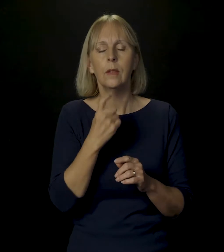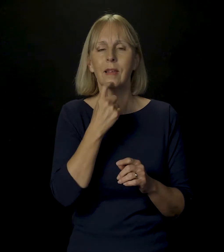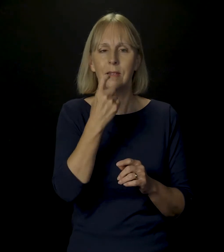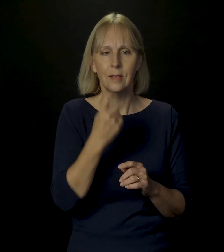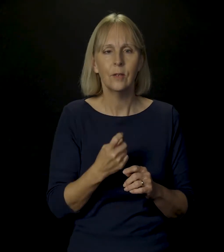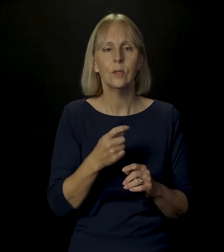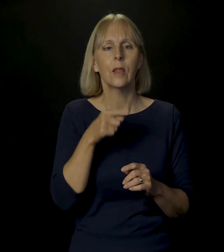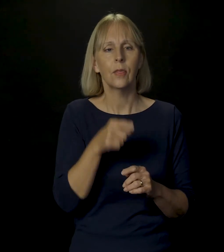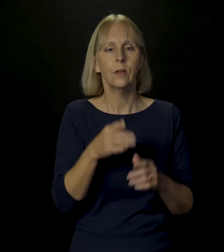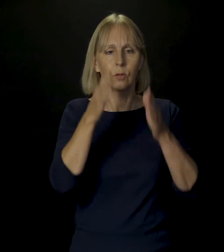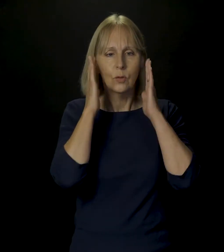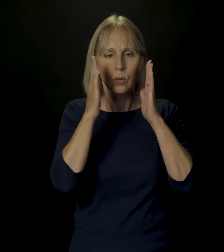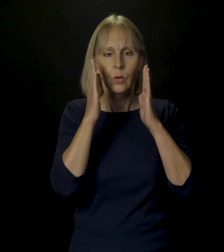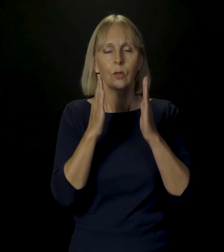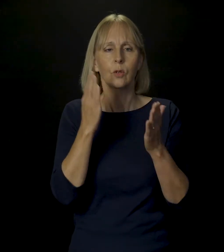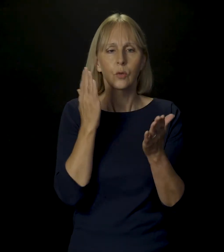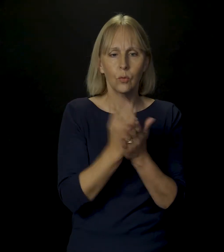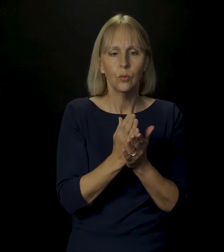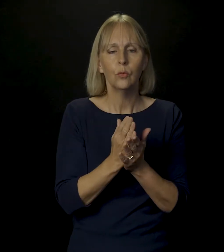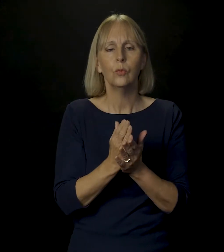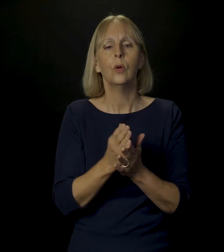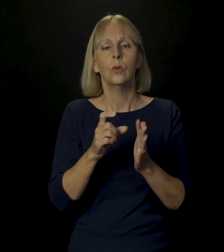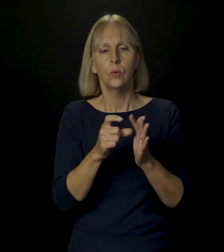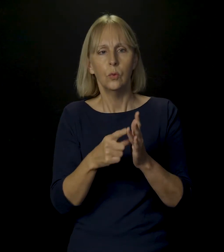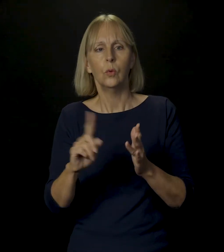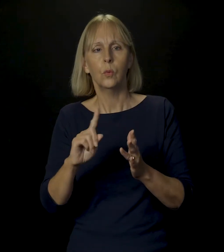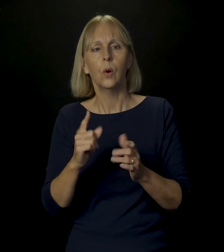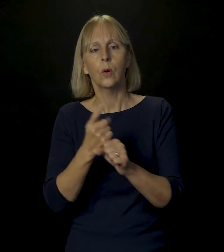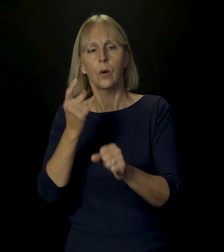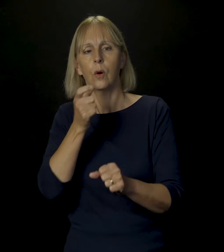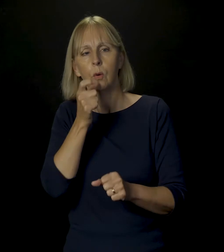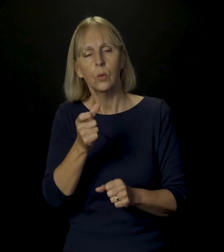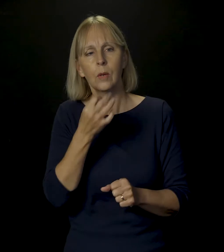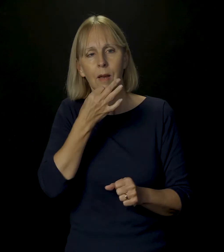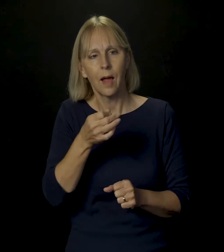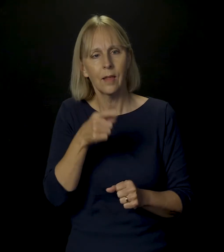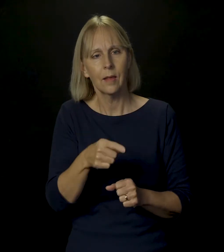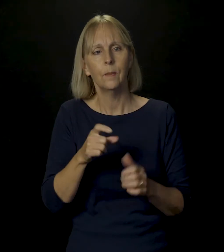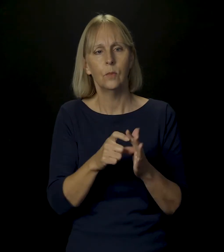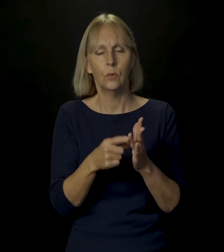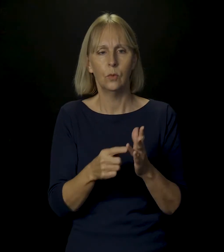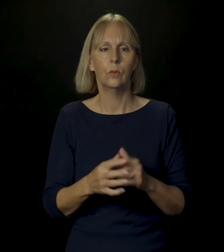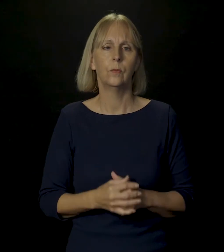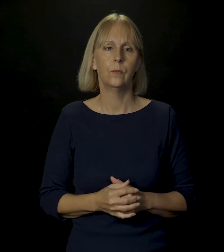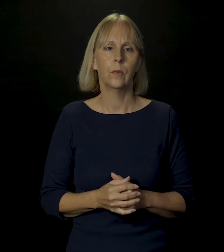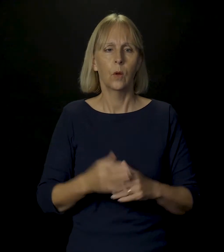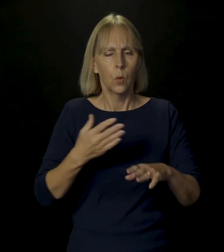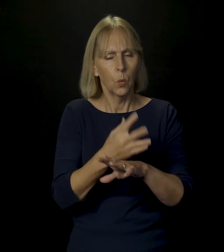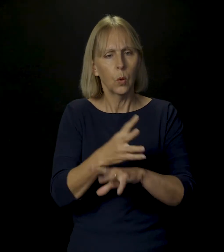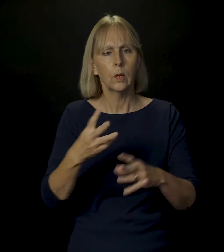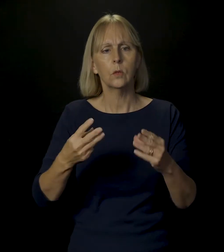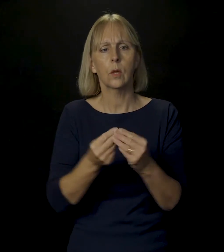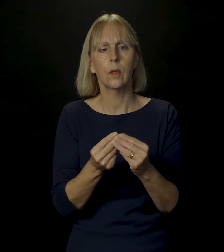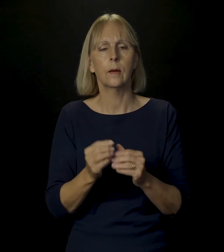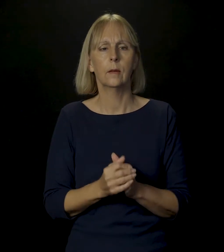church Being the church Dividing the task Working together This story of course Is